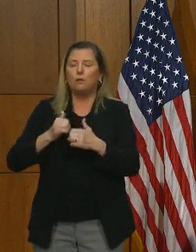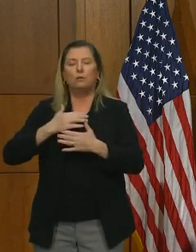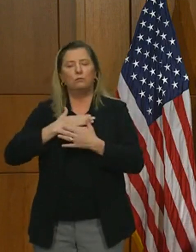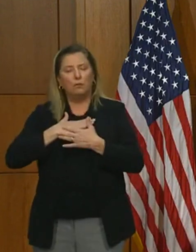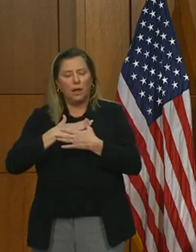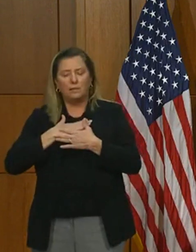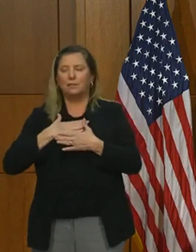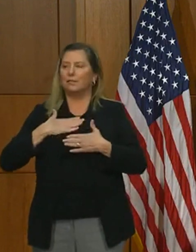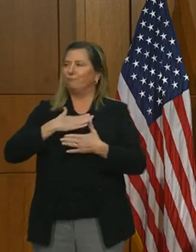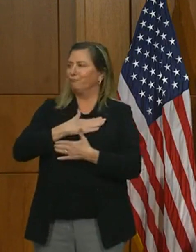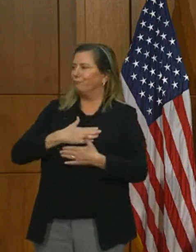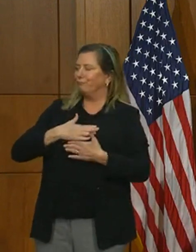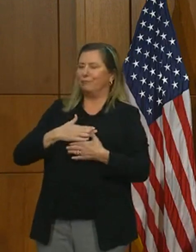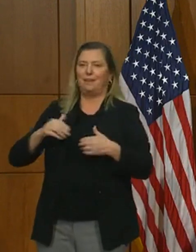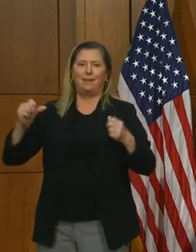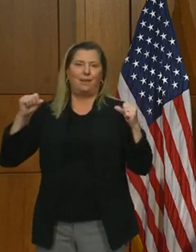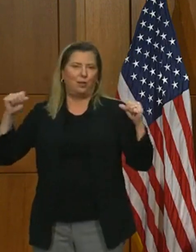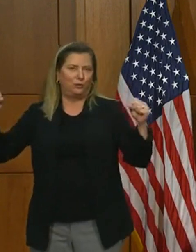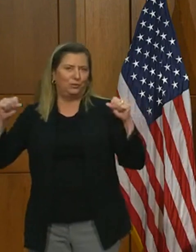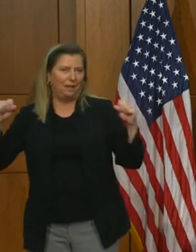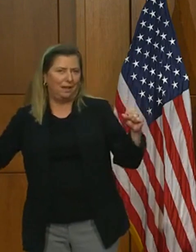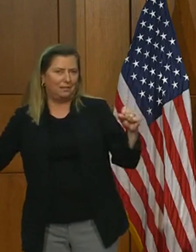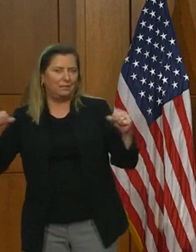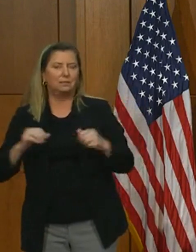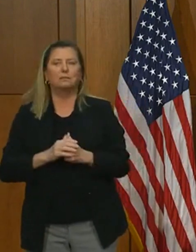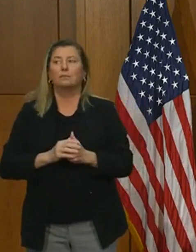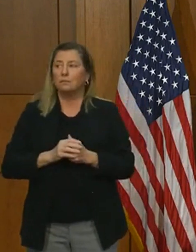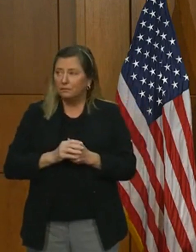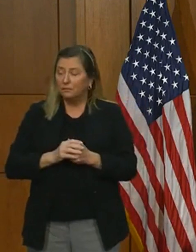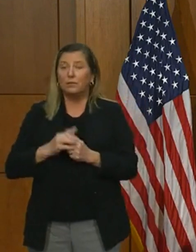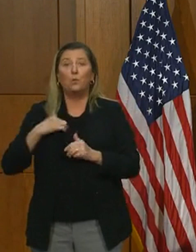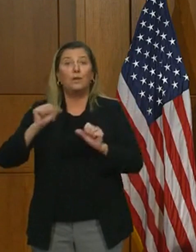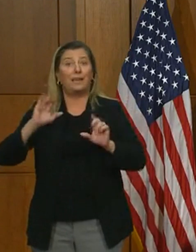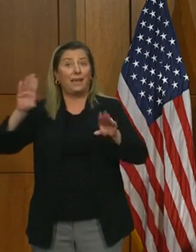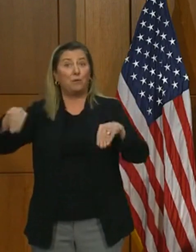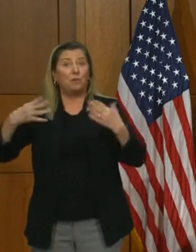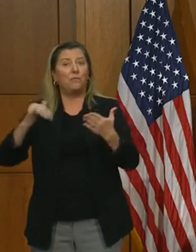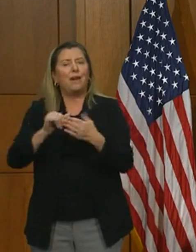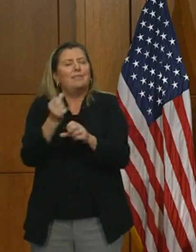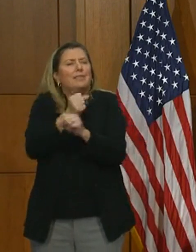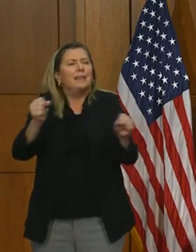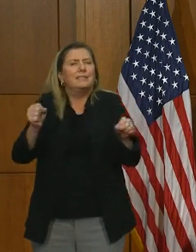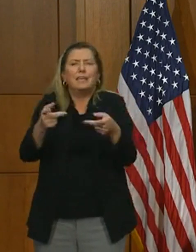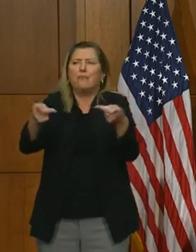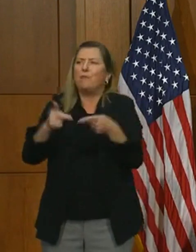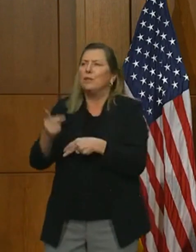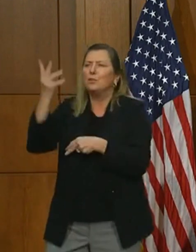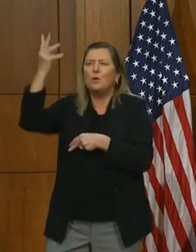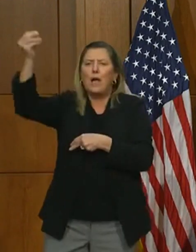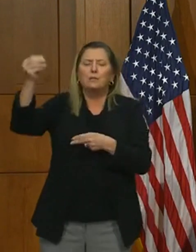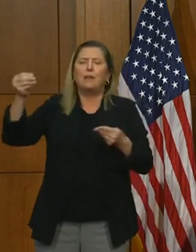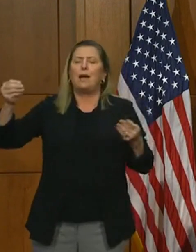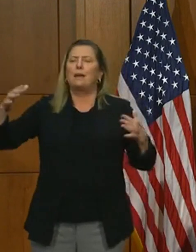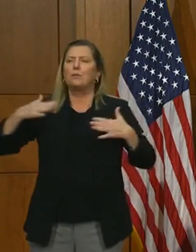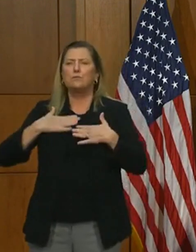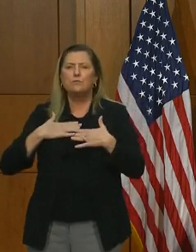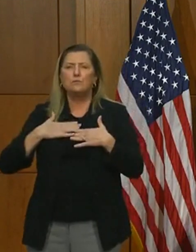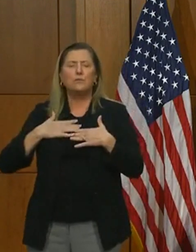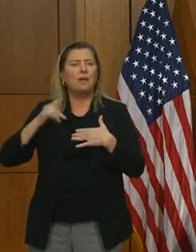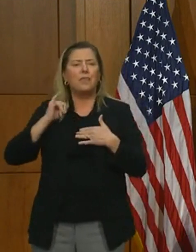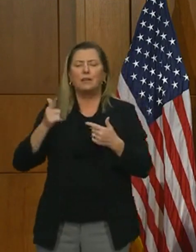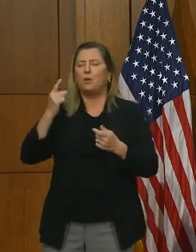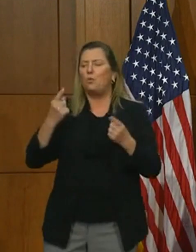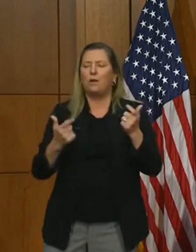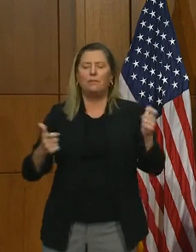and exercise. We have an opportunity to provide that safe outdoor space on one of the